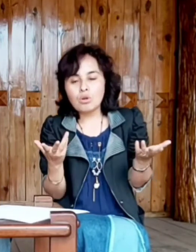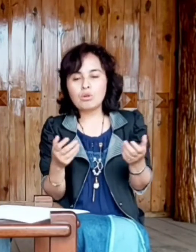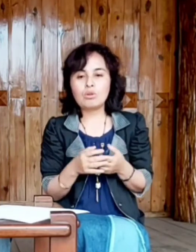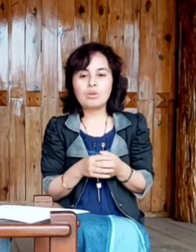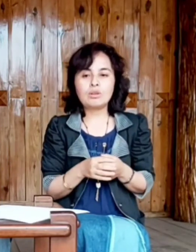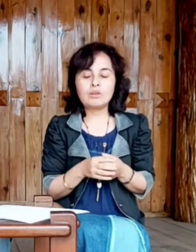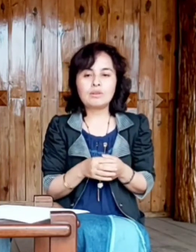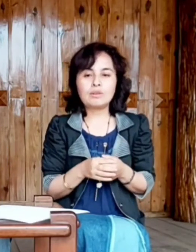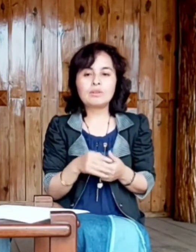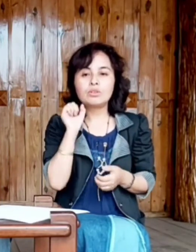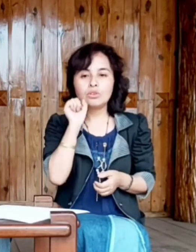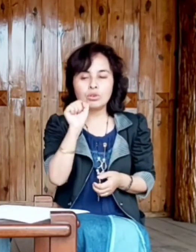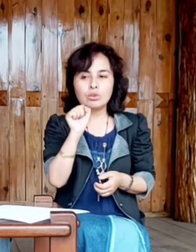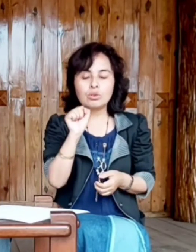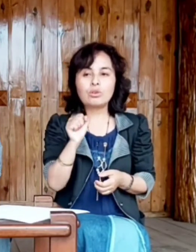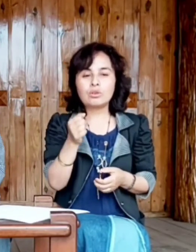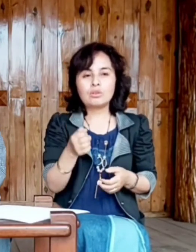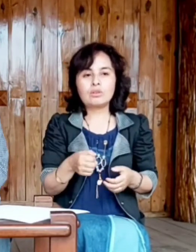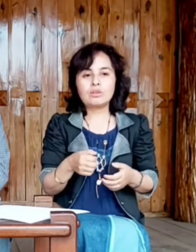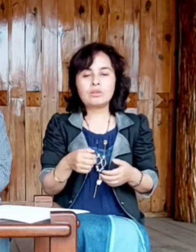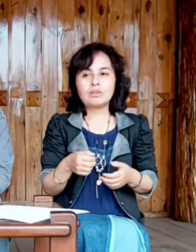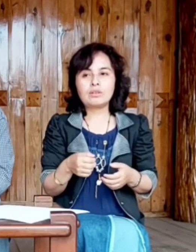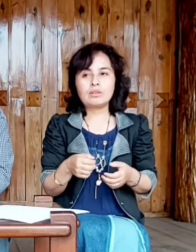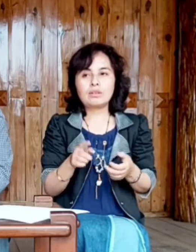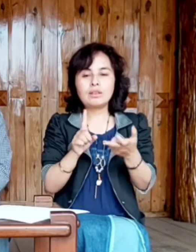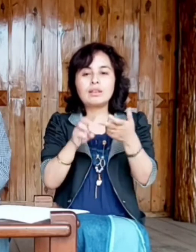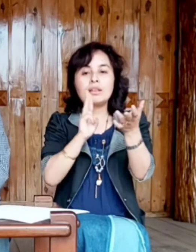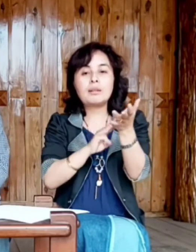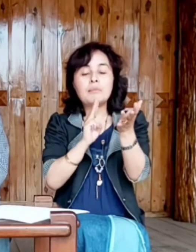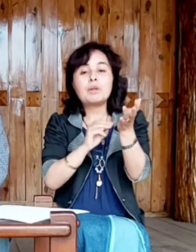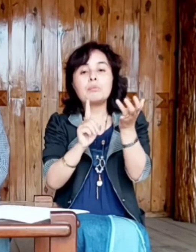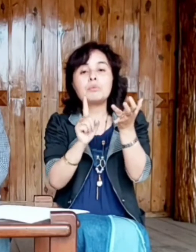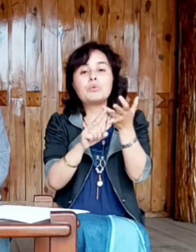to boost your immunity.